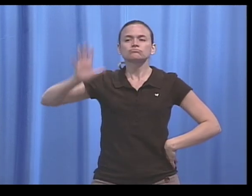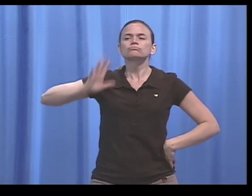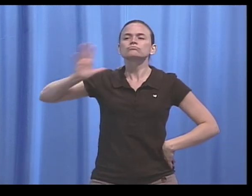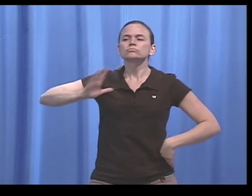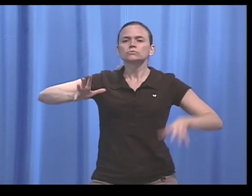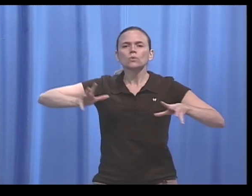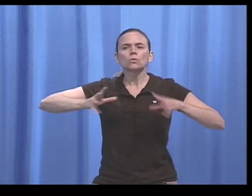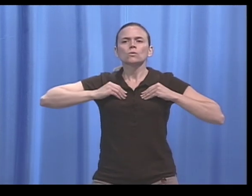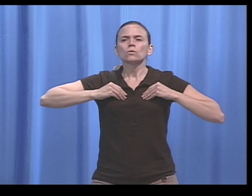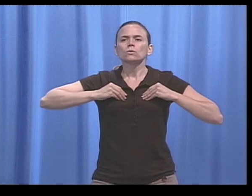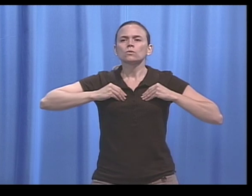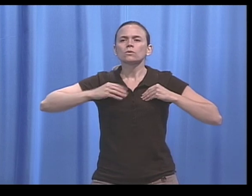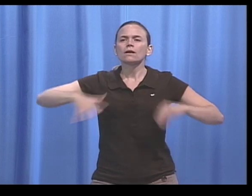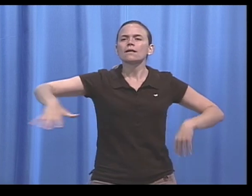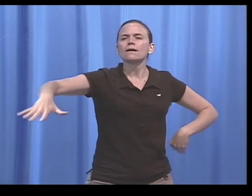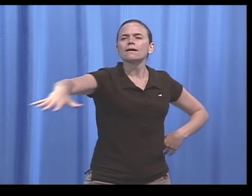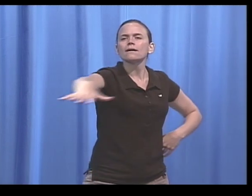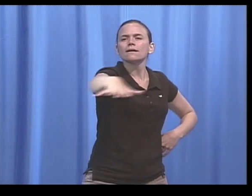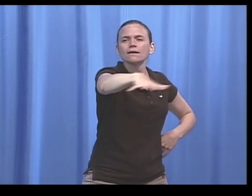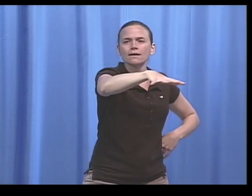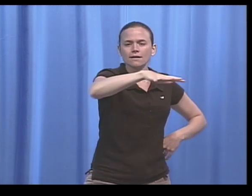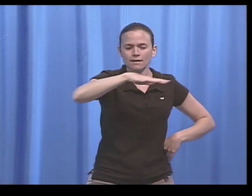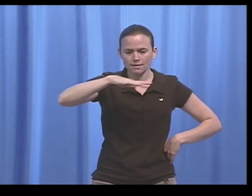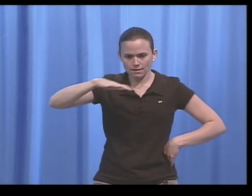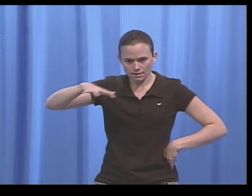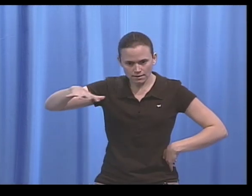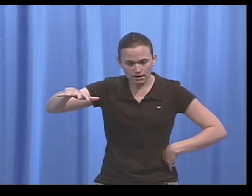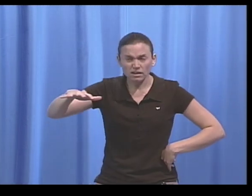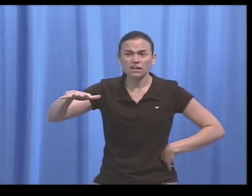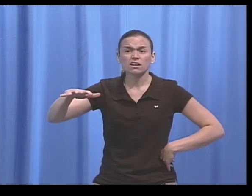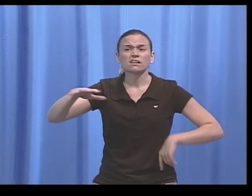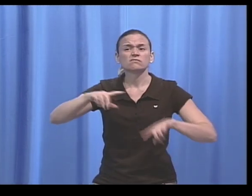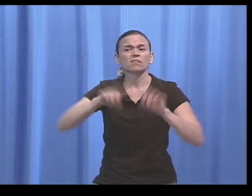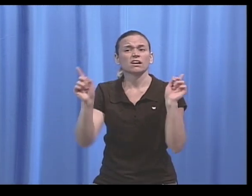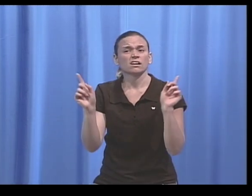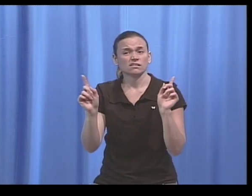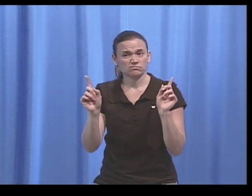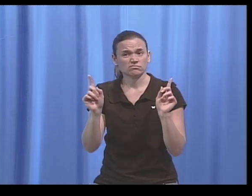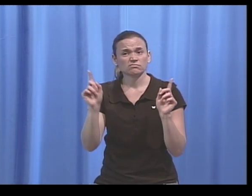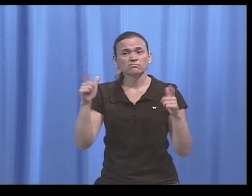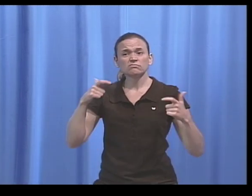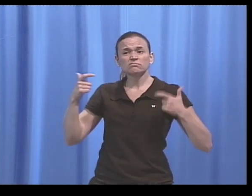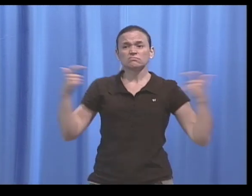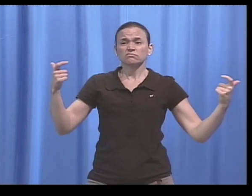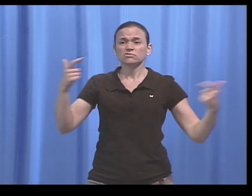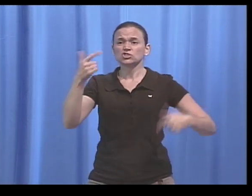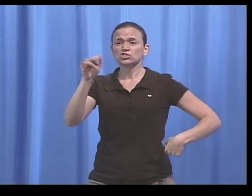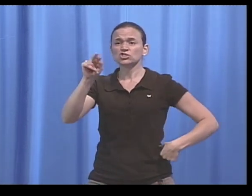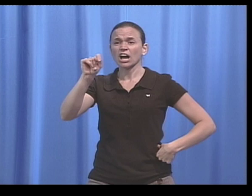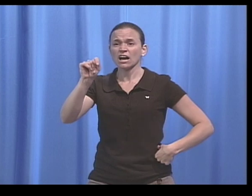had once owned all this land, but that a